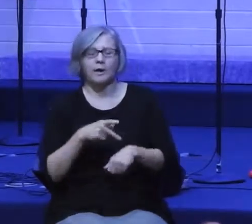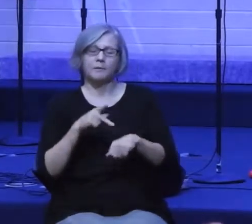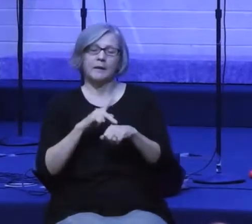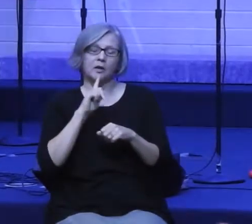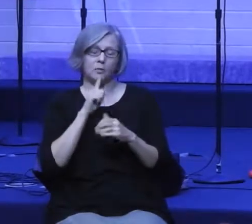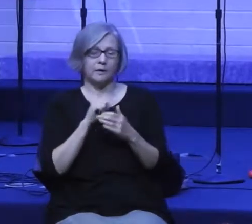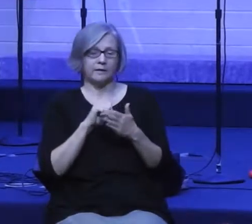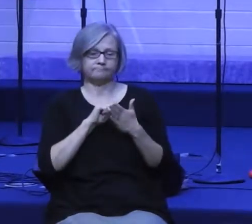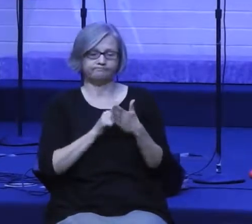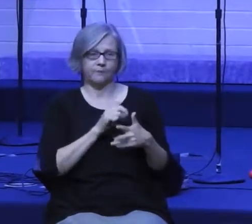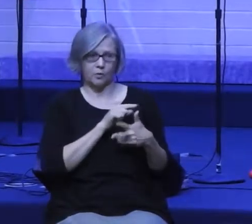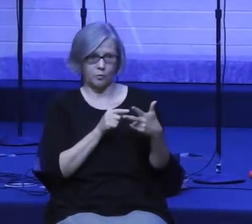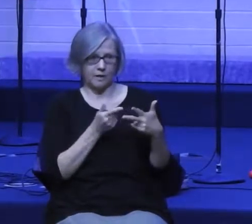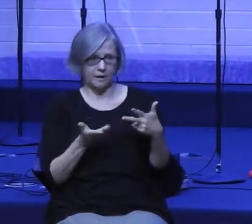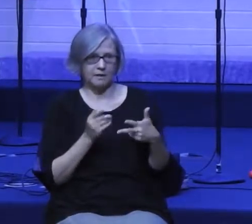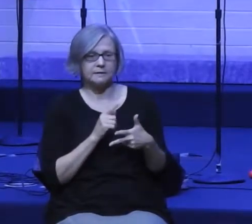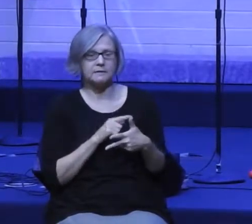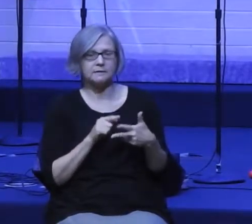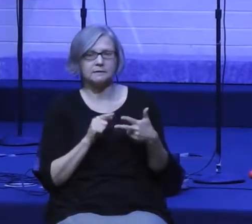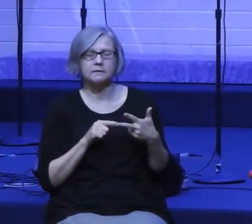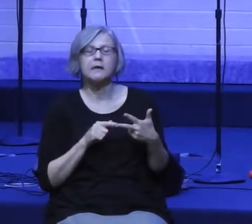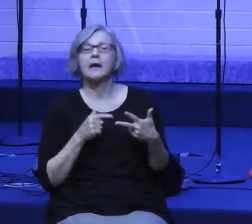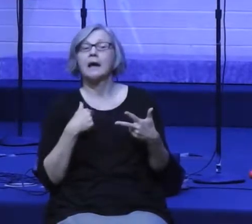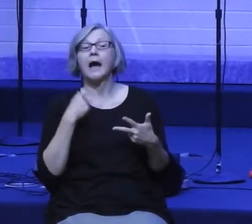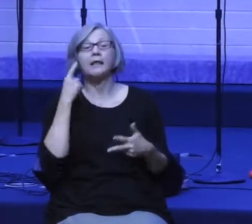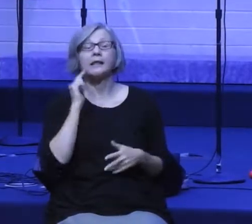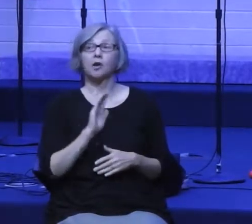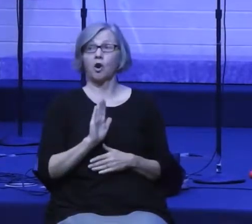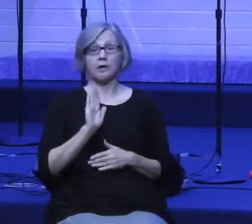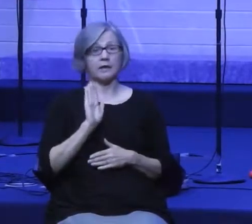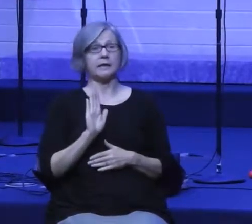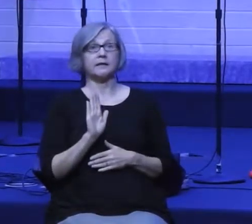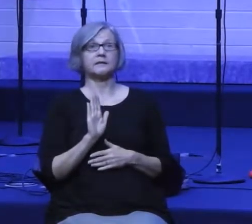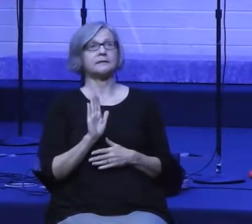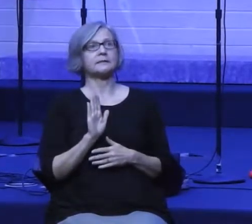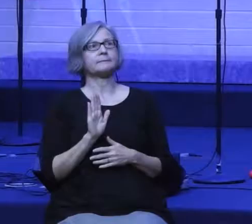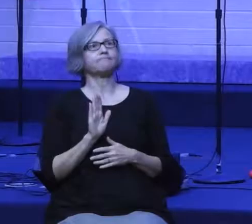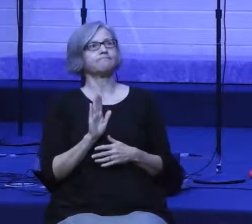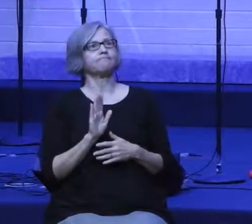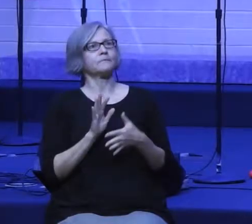may be praised through Jesus Christ. To him be the glory and the